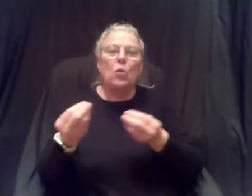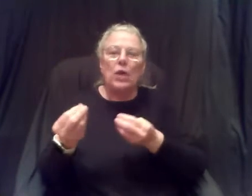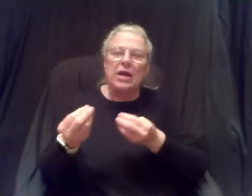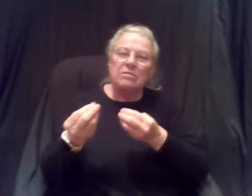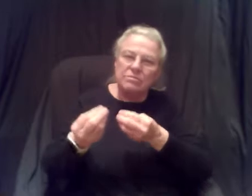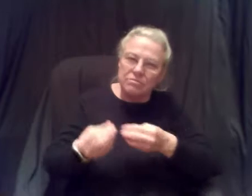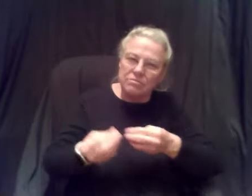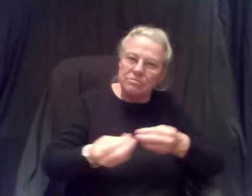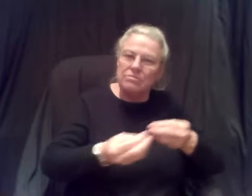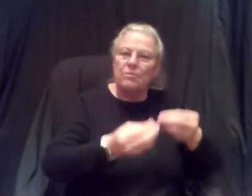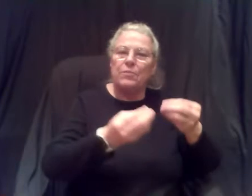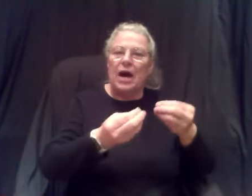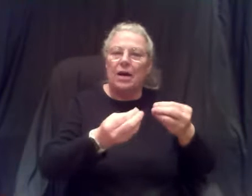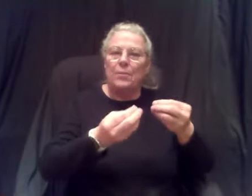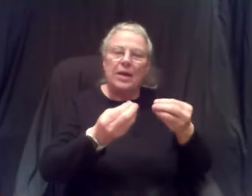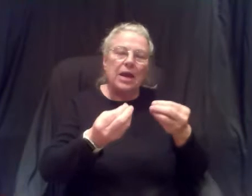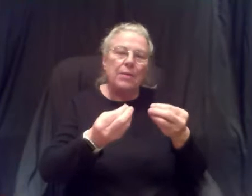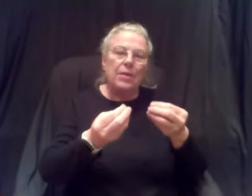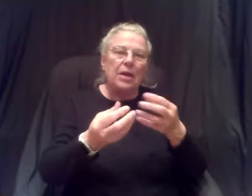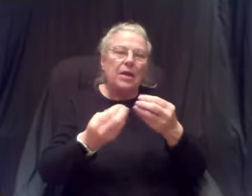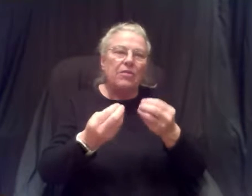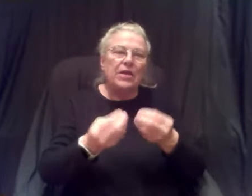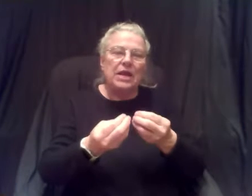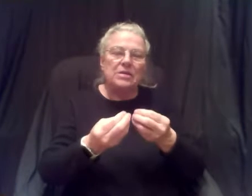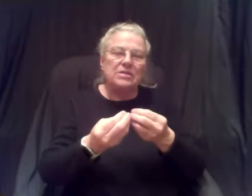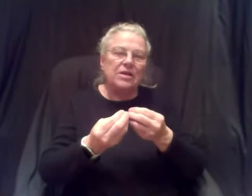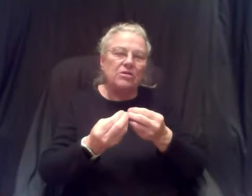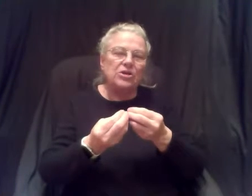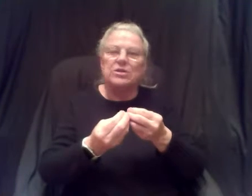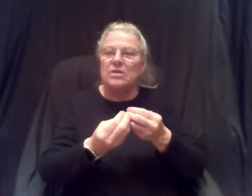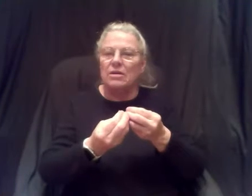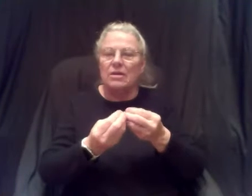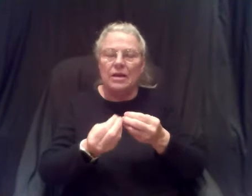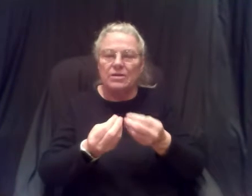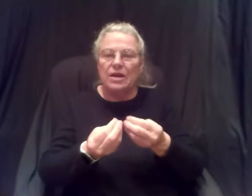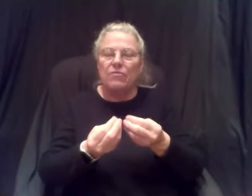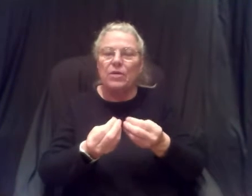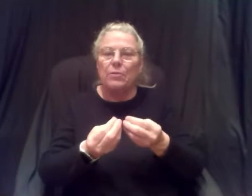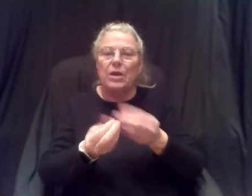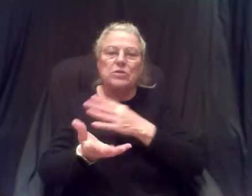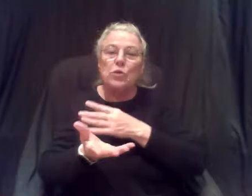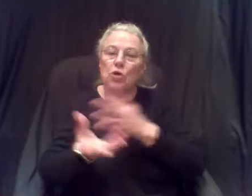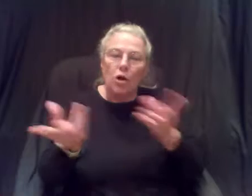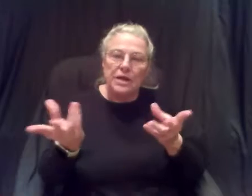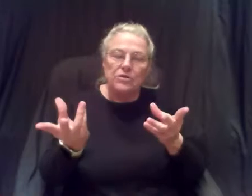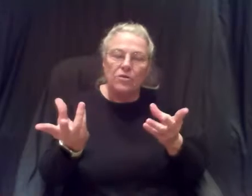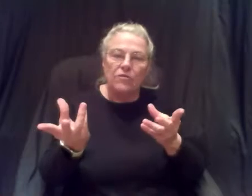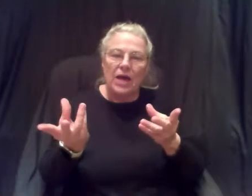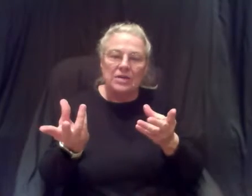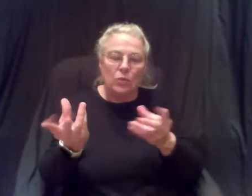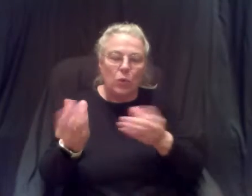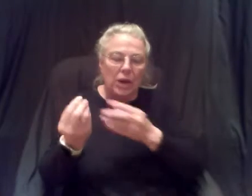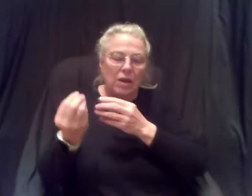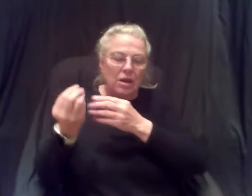we pick up things that are just a little different because we're talking so fast, we